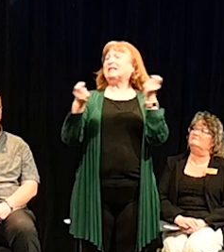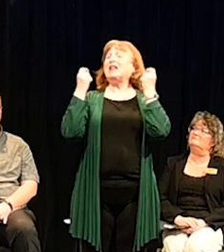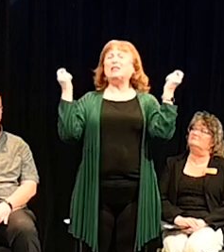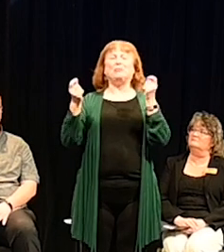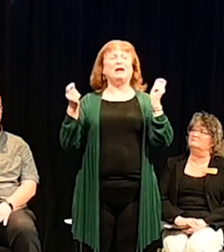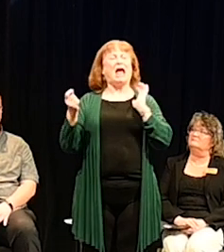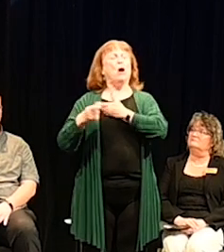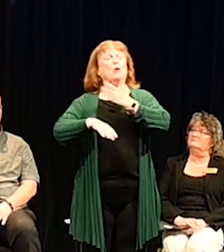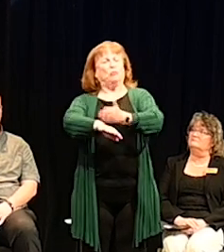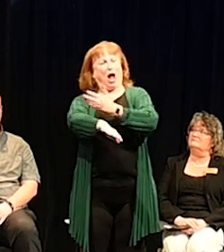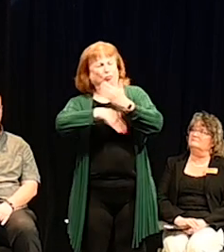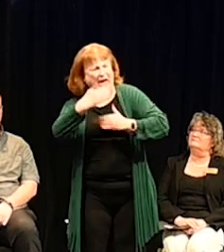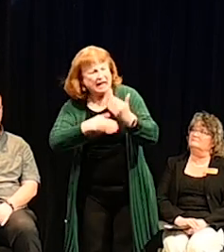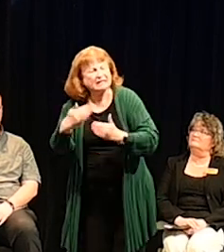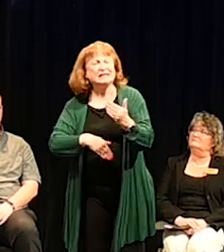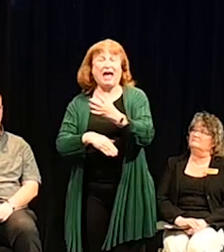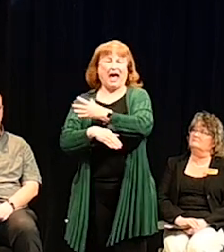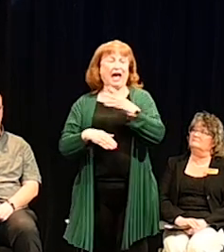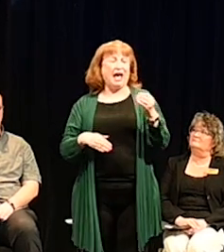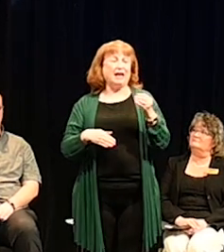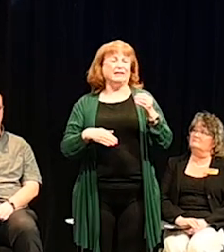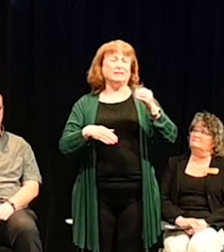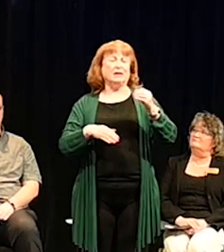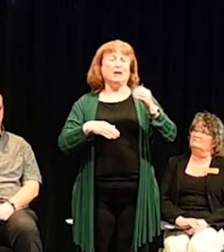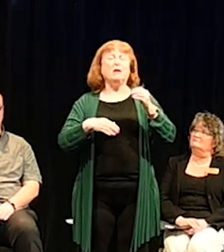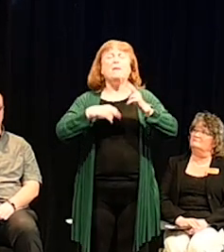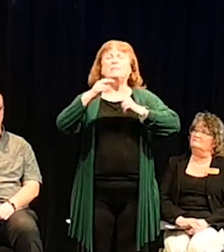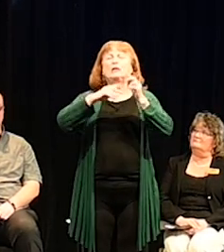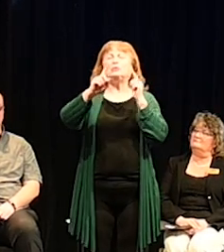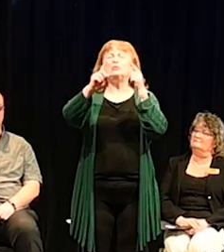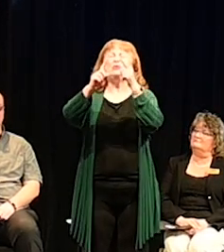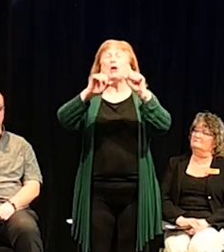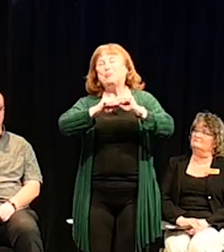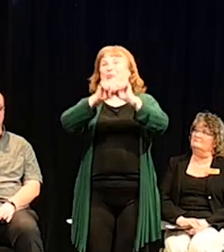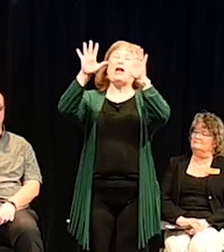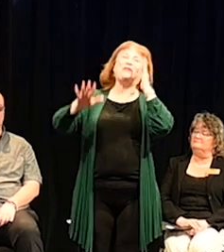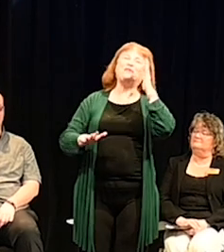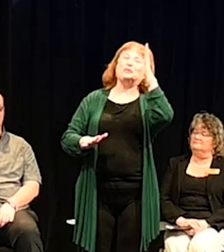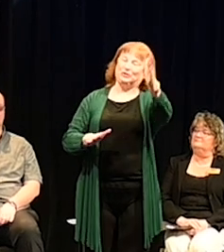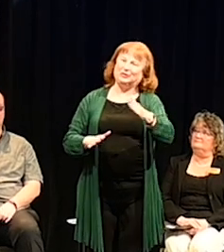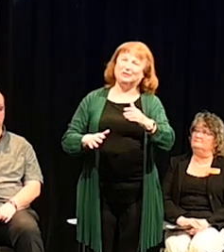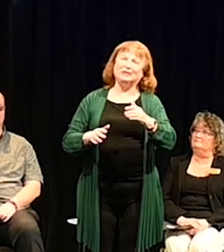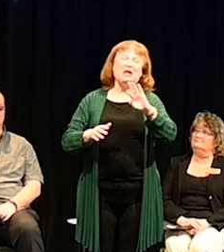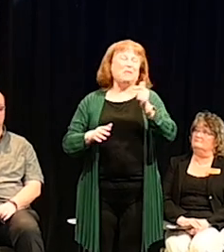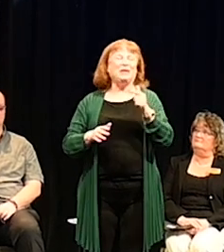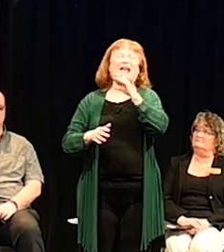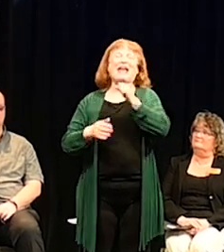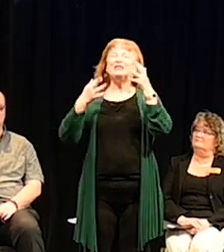celebrate our progress and build toward an even brighter future of being an